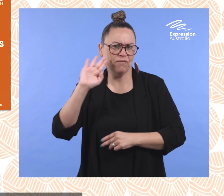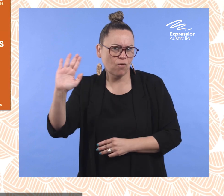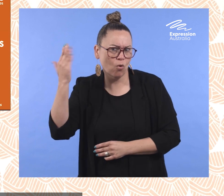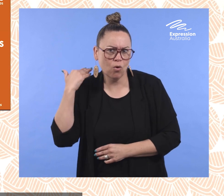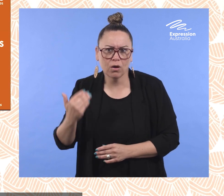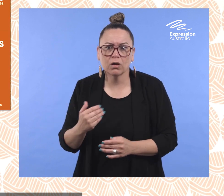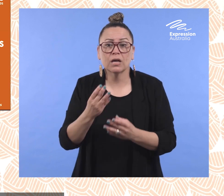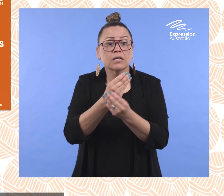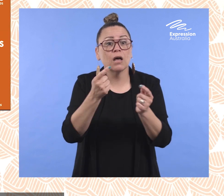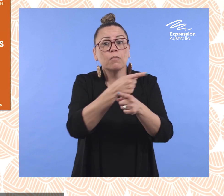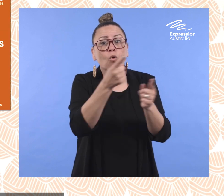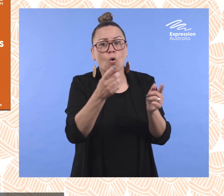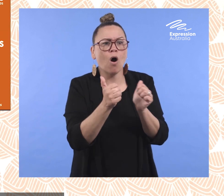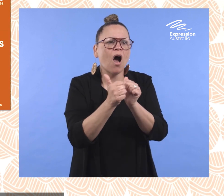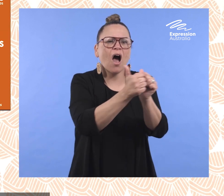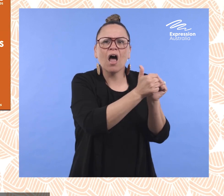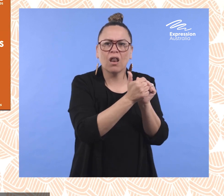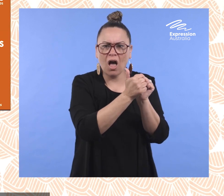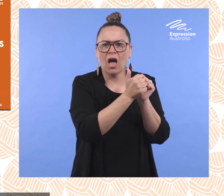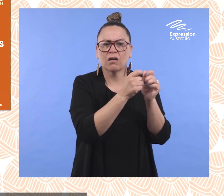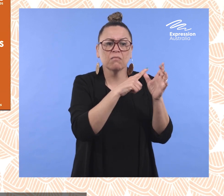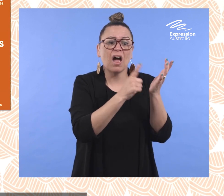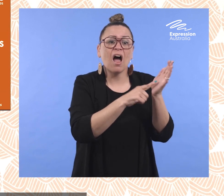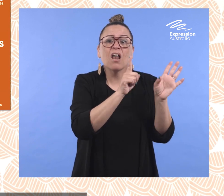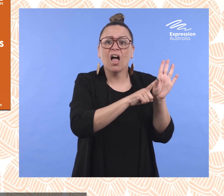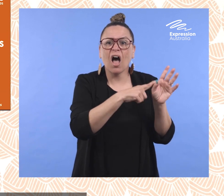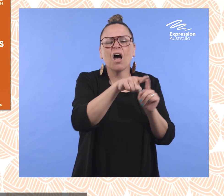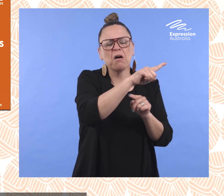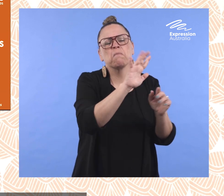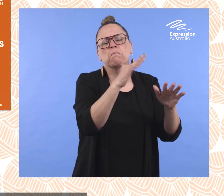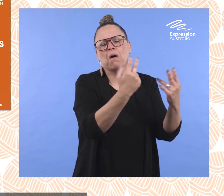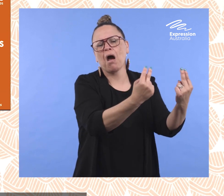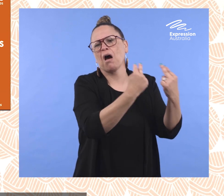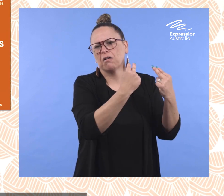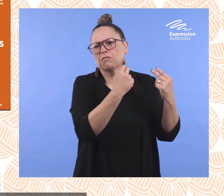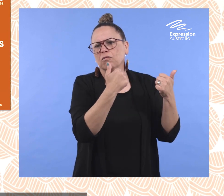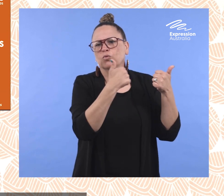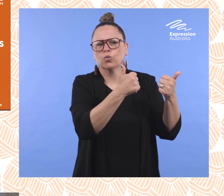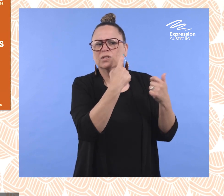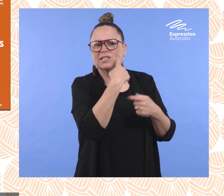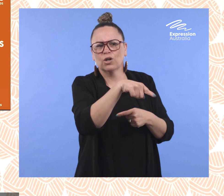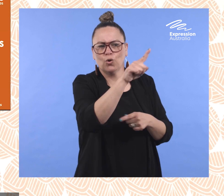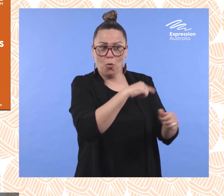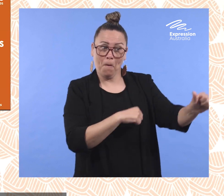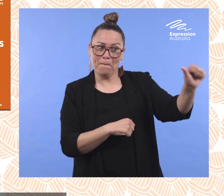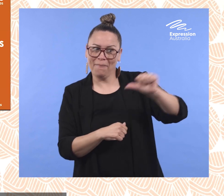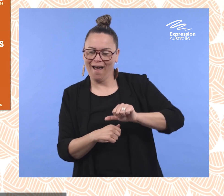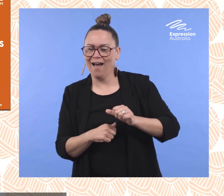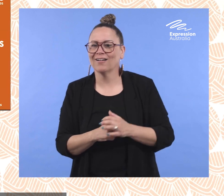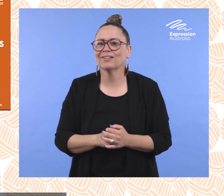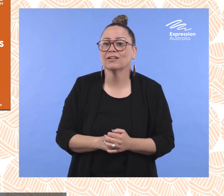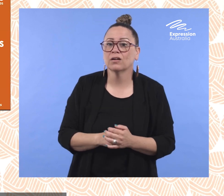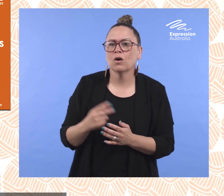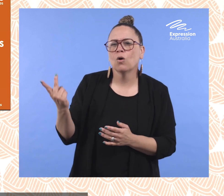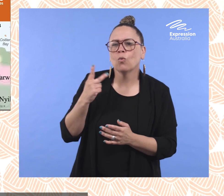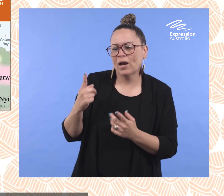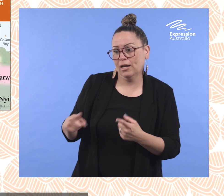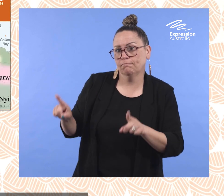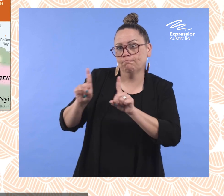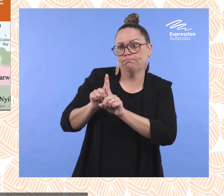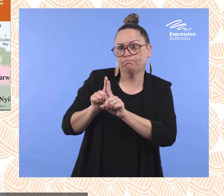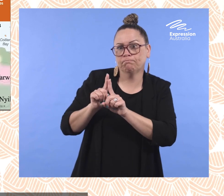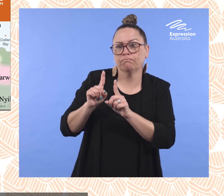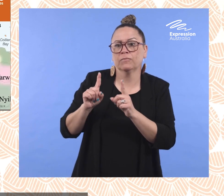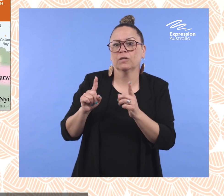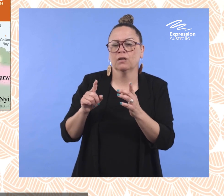our accredited allies have probably seen more than enough of us, but it's good to see you've returned. Yeah. So we are the co-directors of